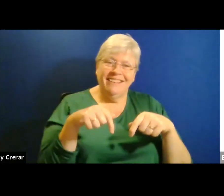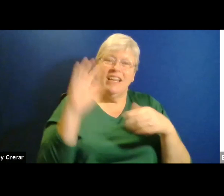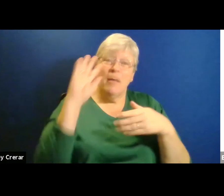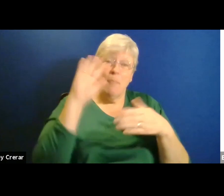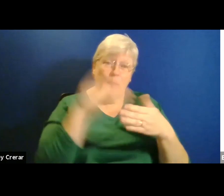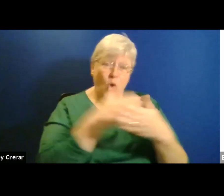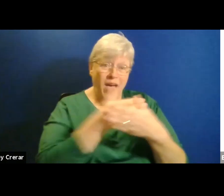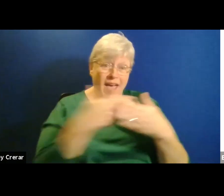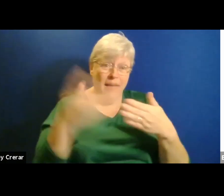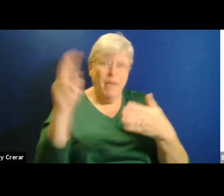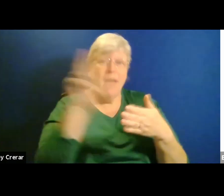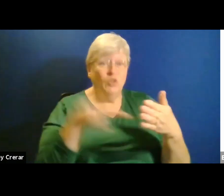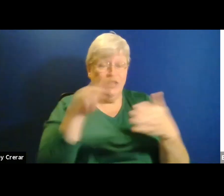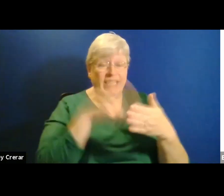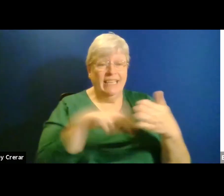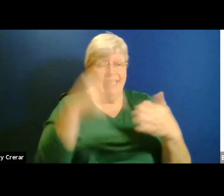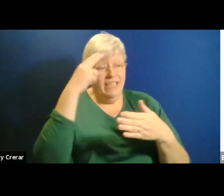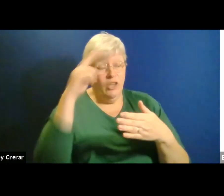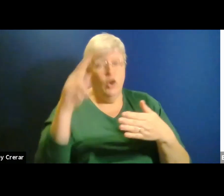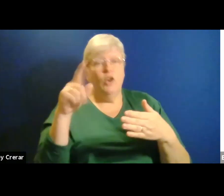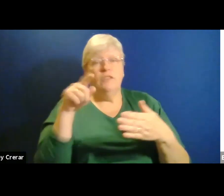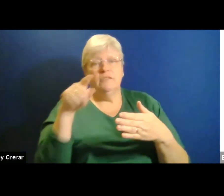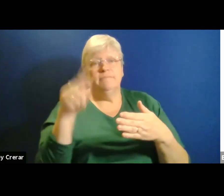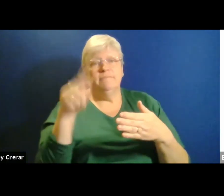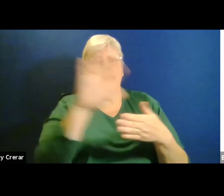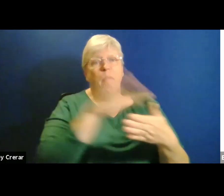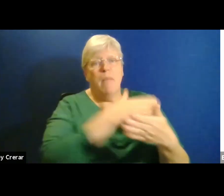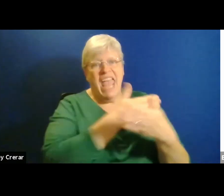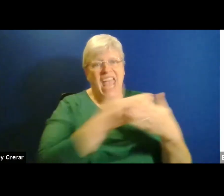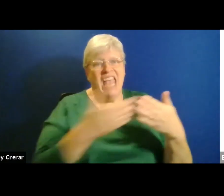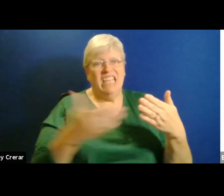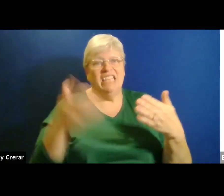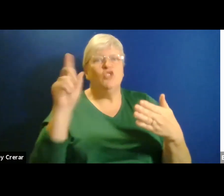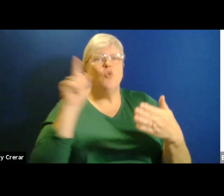to be reading is called She Paints the World on Her Mother's Back.